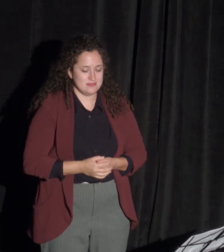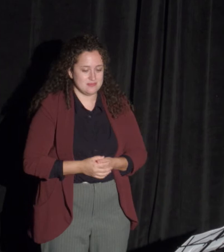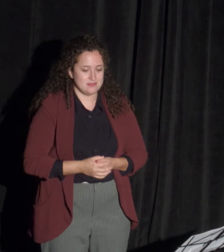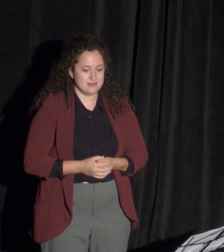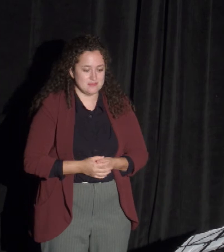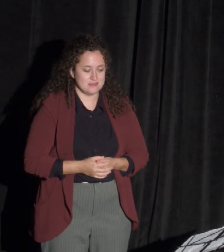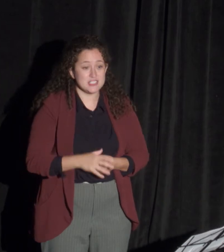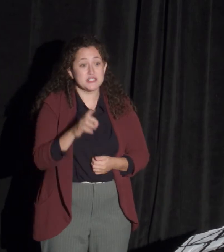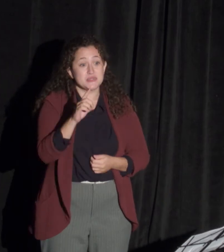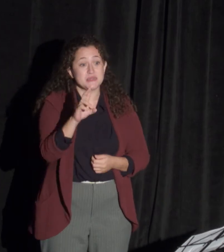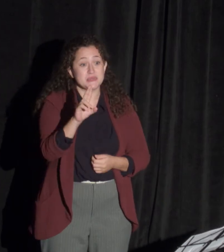Dune.